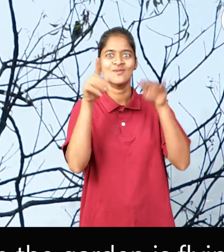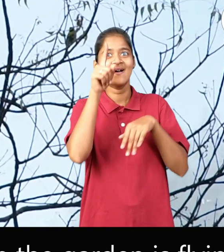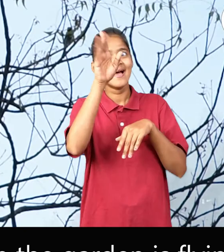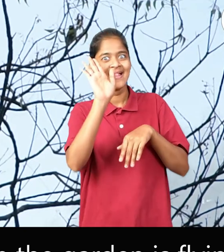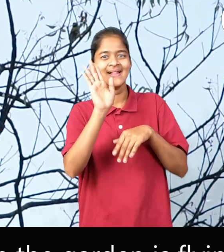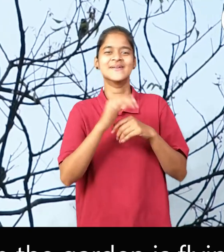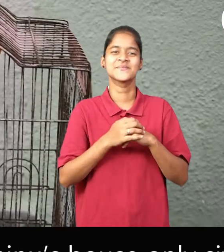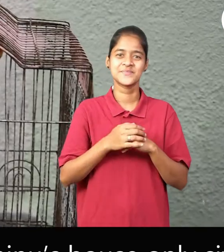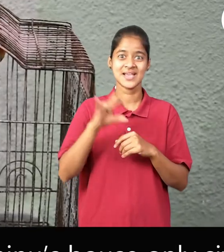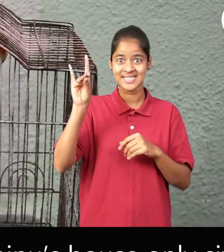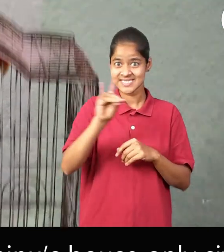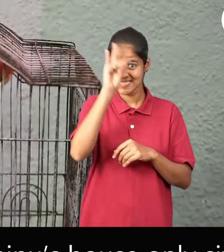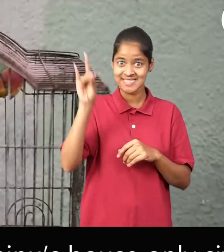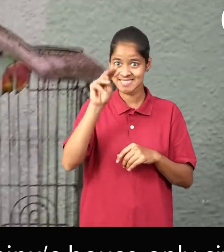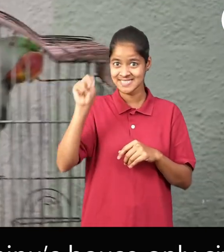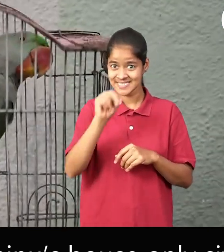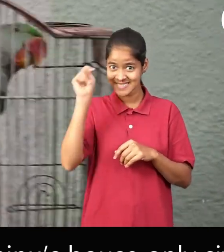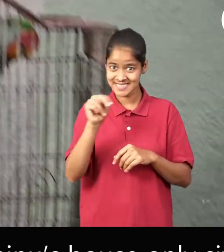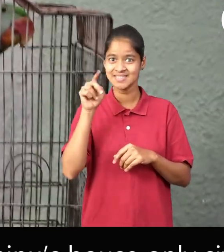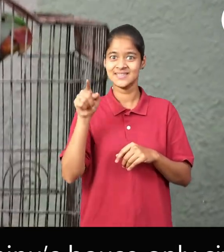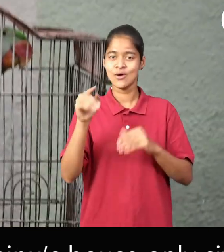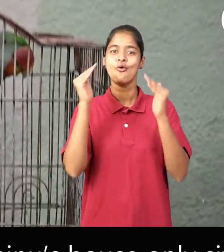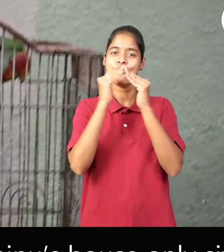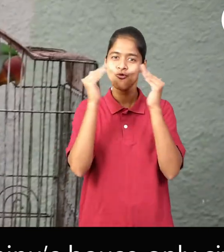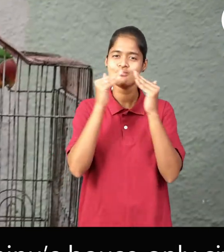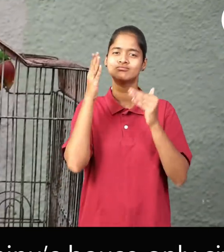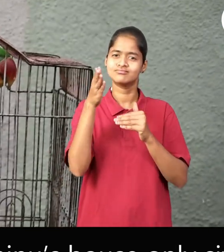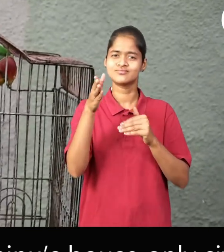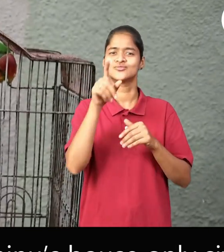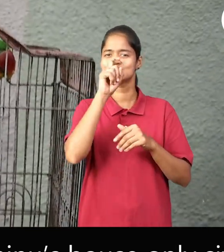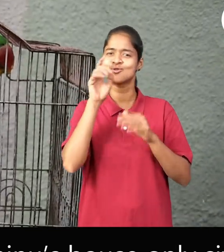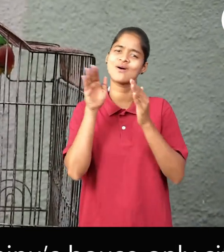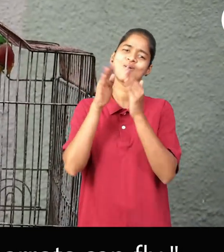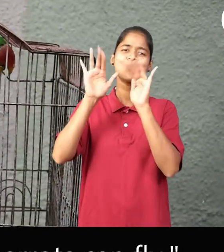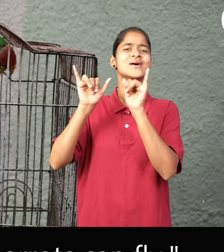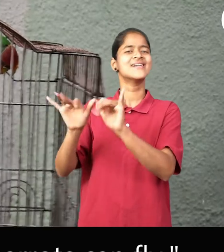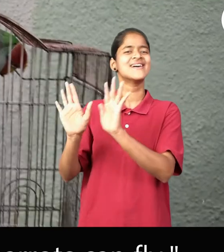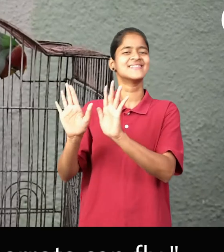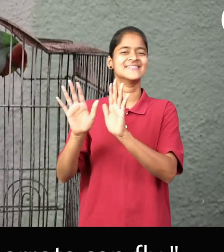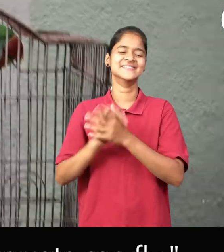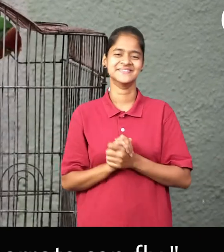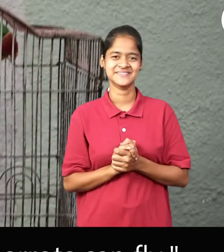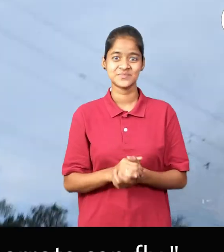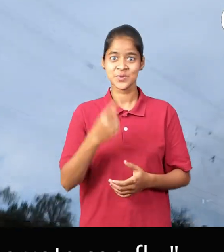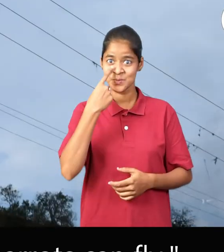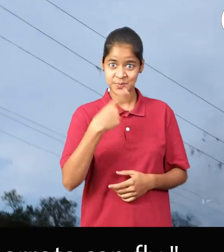but the parrot in chinu's house only sits i said all parrots can